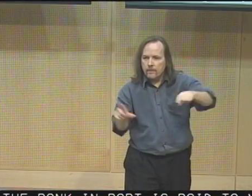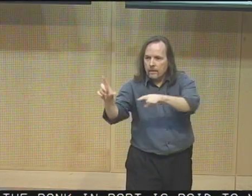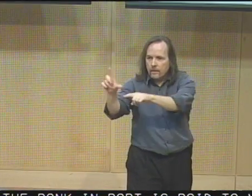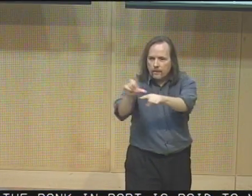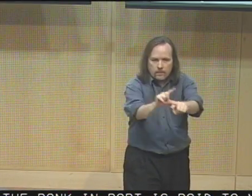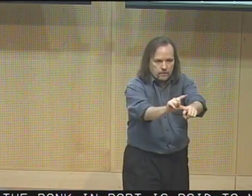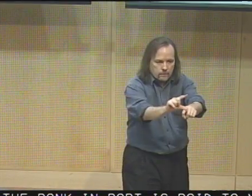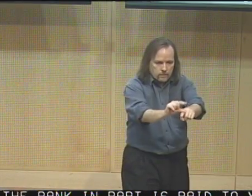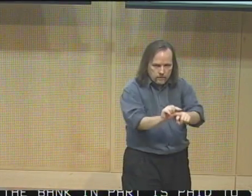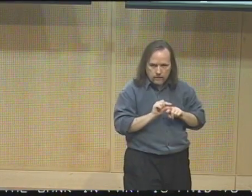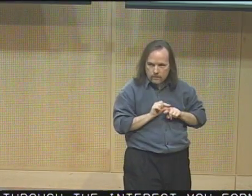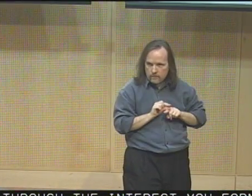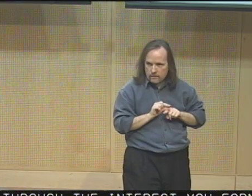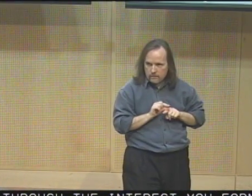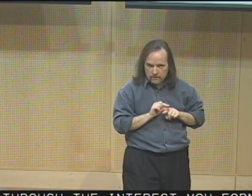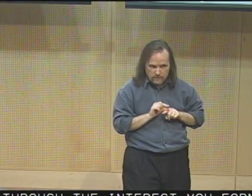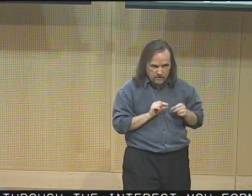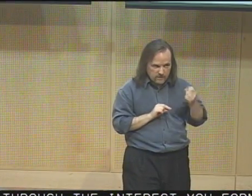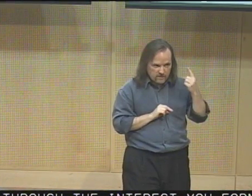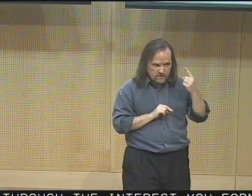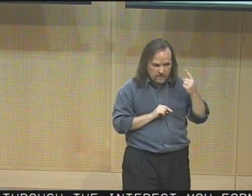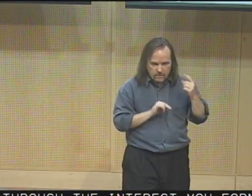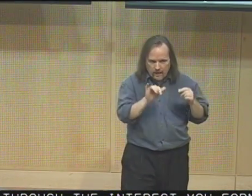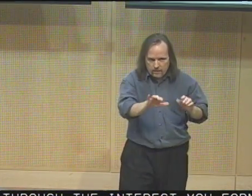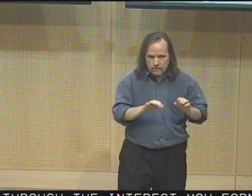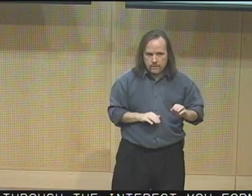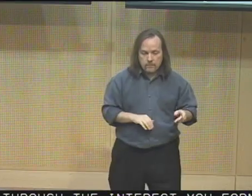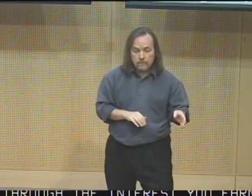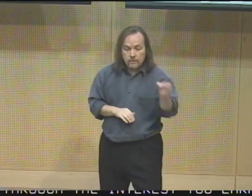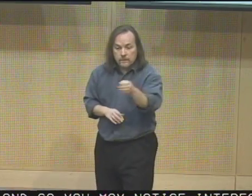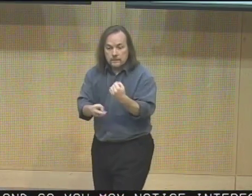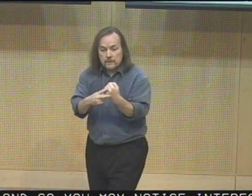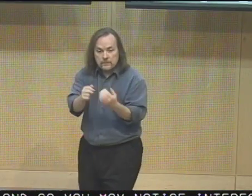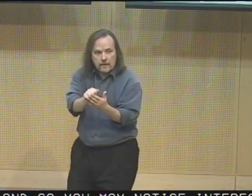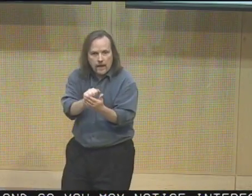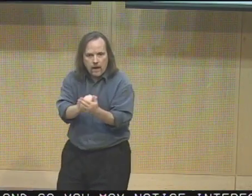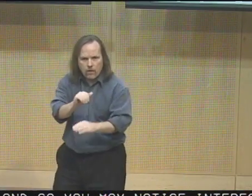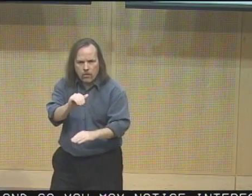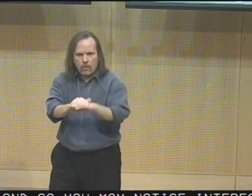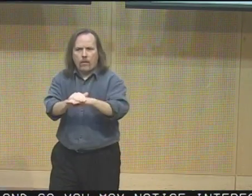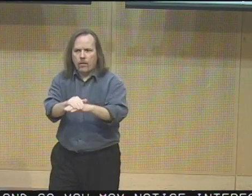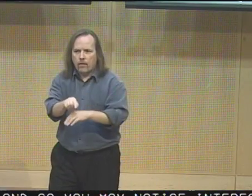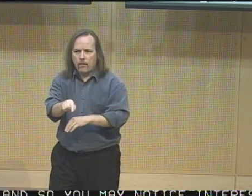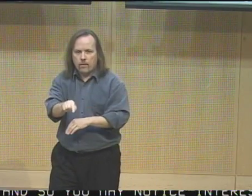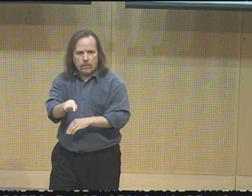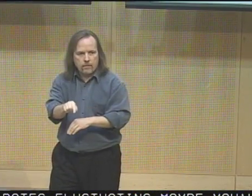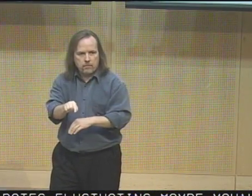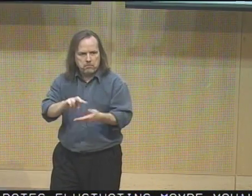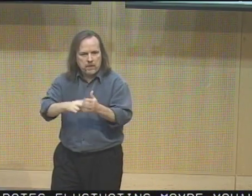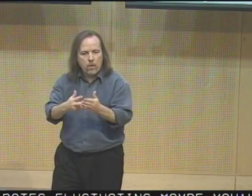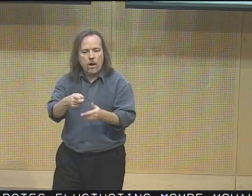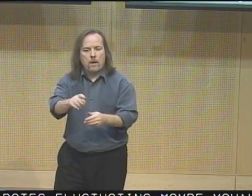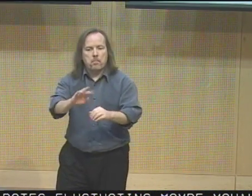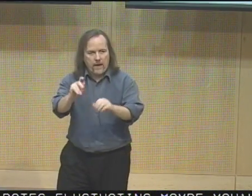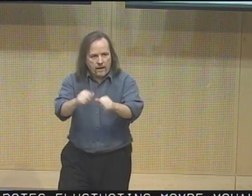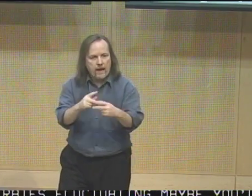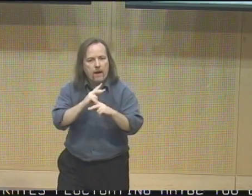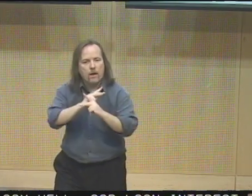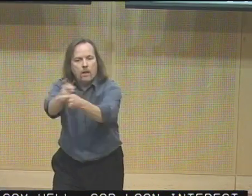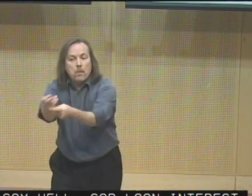interest rates are 8%, but I'm only earning 1% on my checking account. And again, it's because you're just getting a part of the loan that